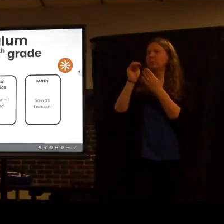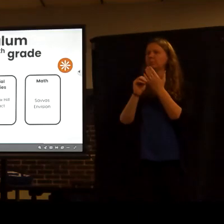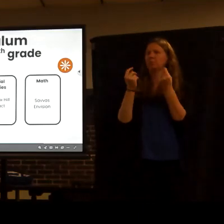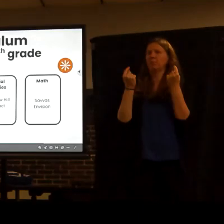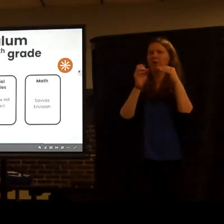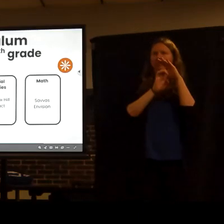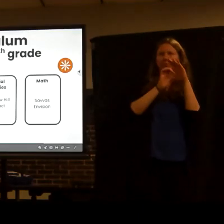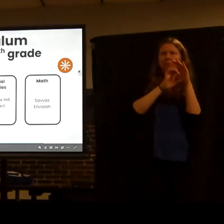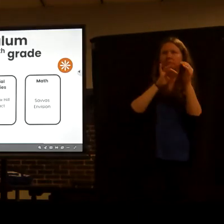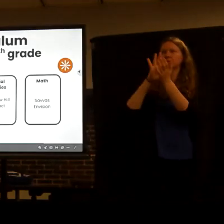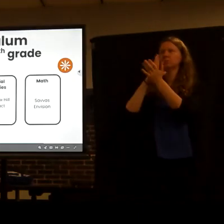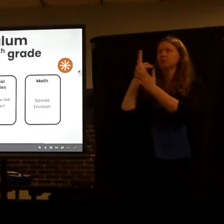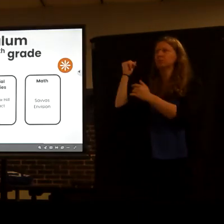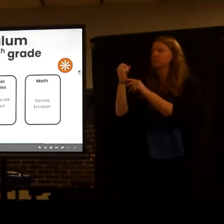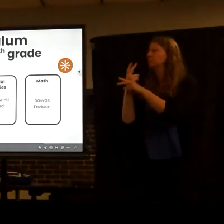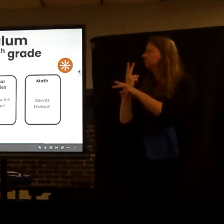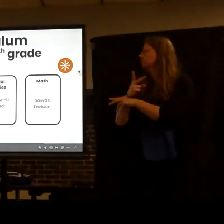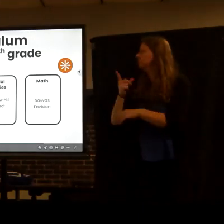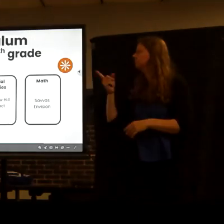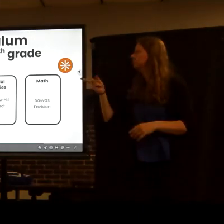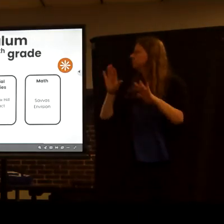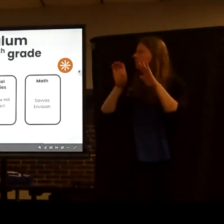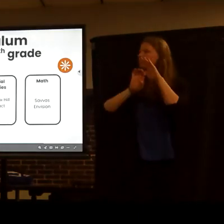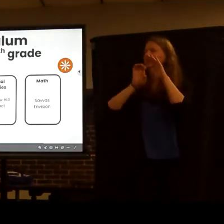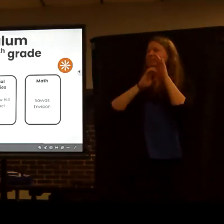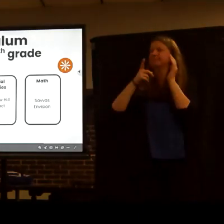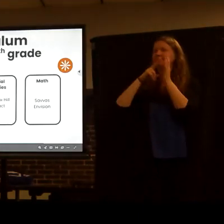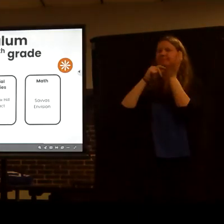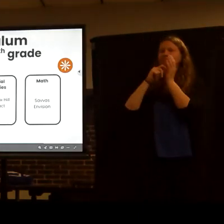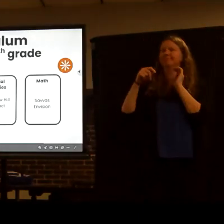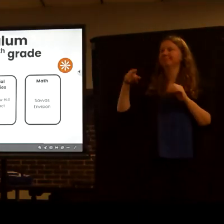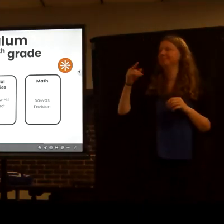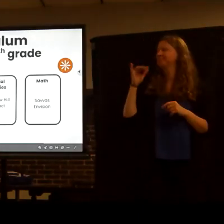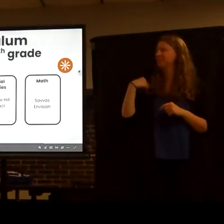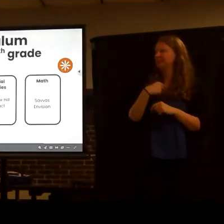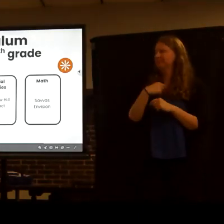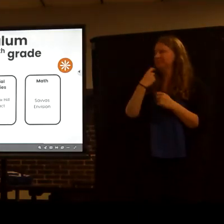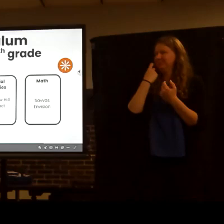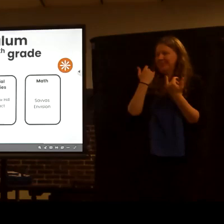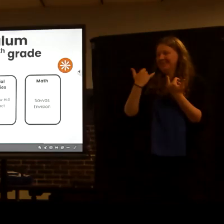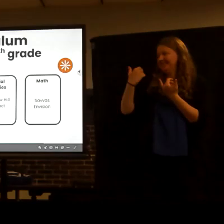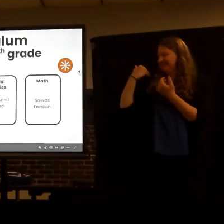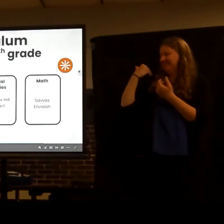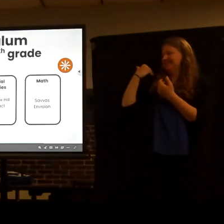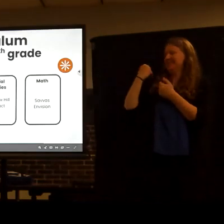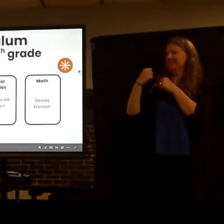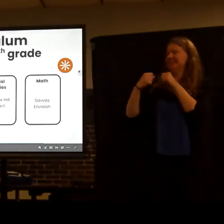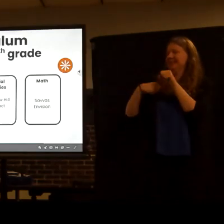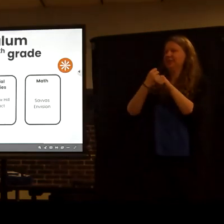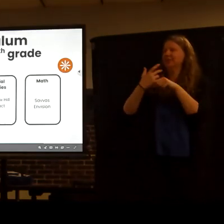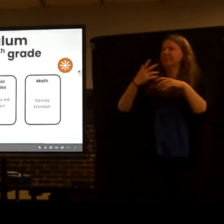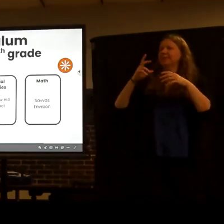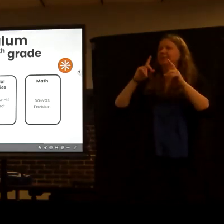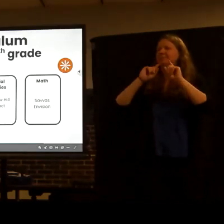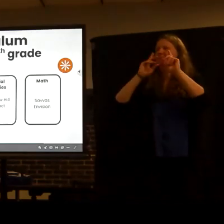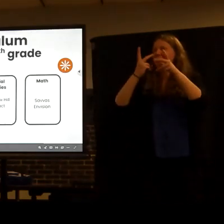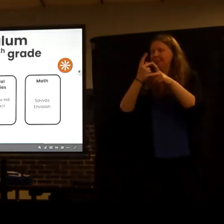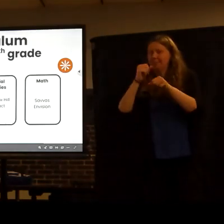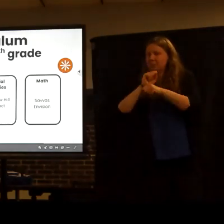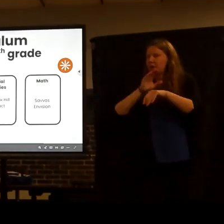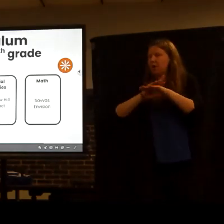So you're going to see our core curriculum that we're using in each department. So for bilingual arts, language